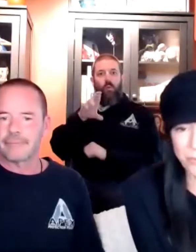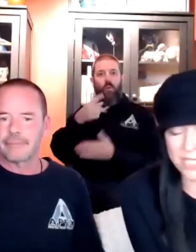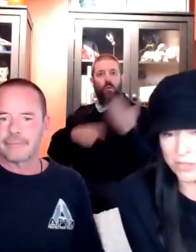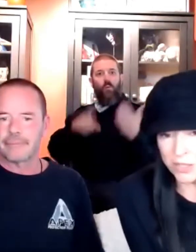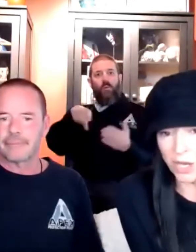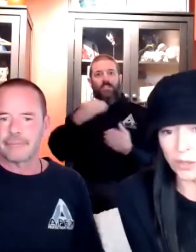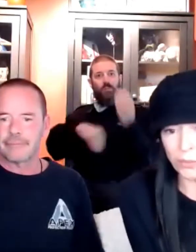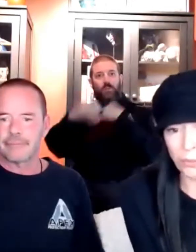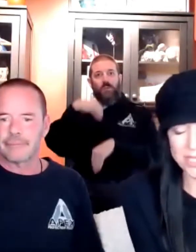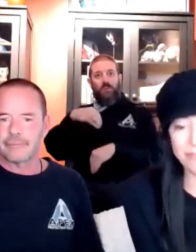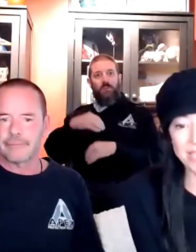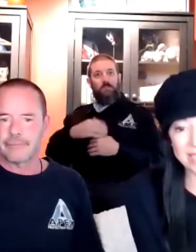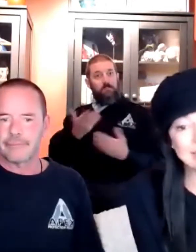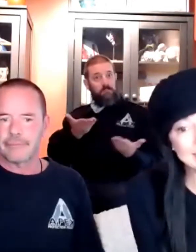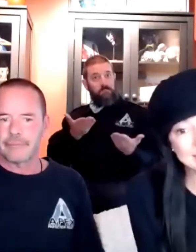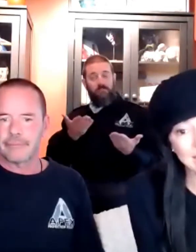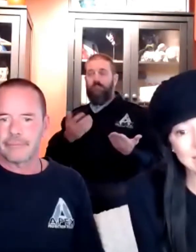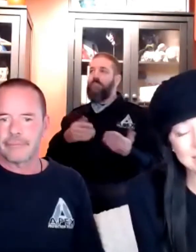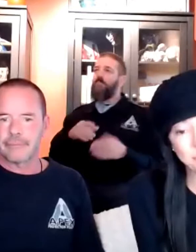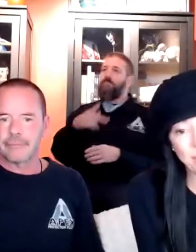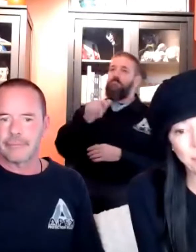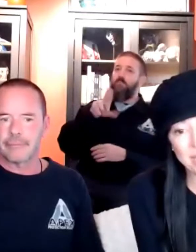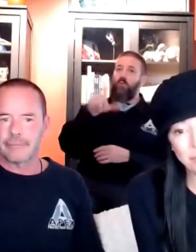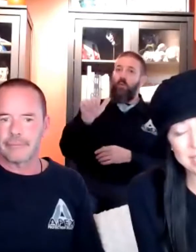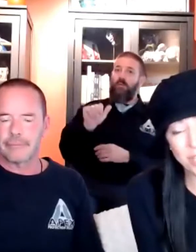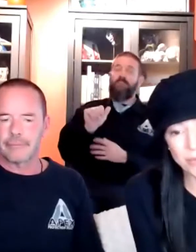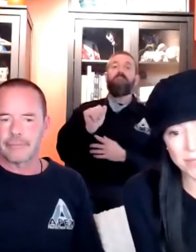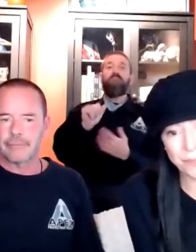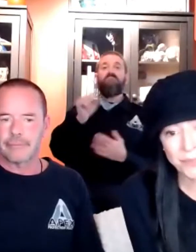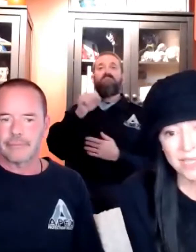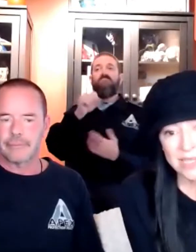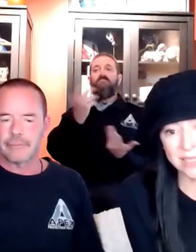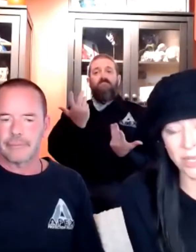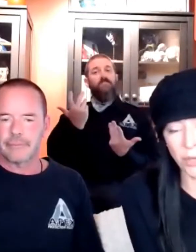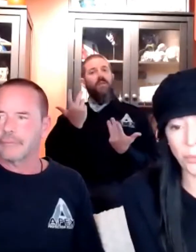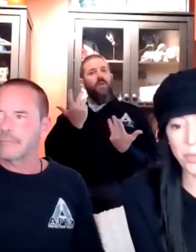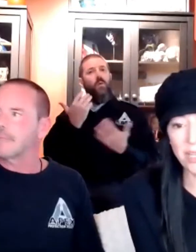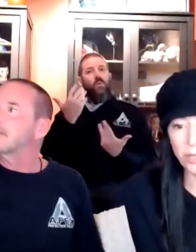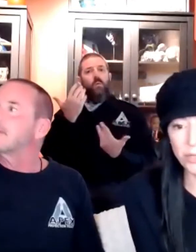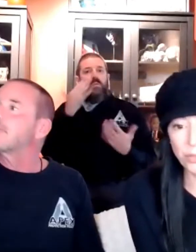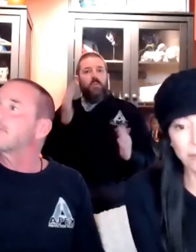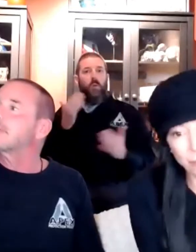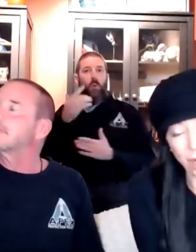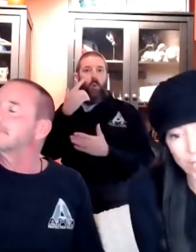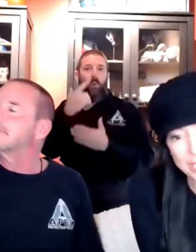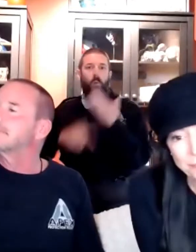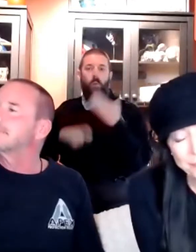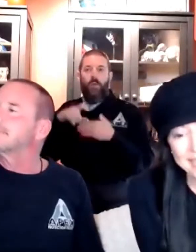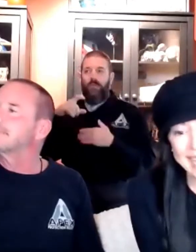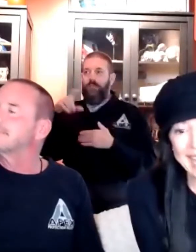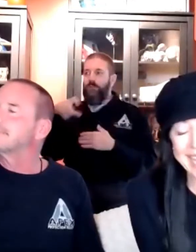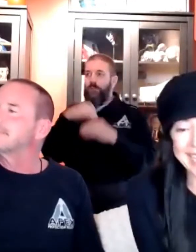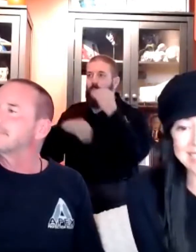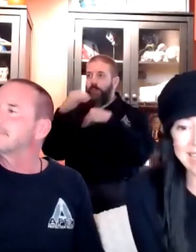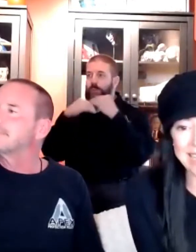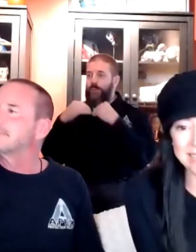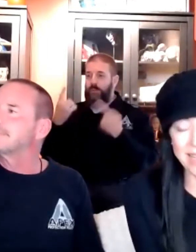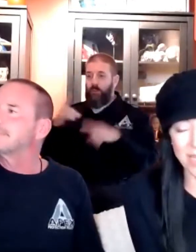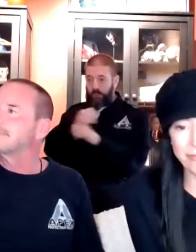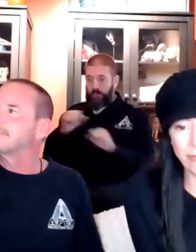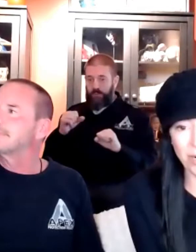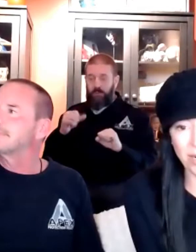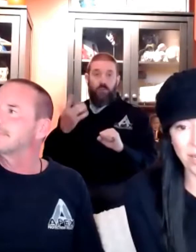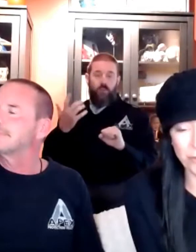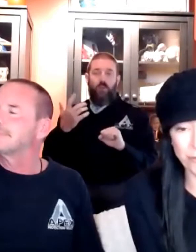obviously we didn't know what to feed these guys when we rescued them. So we called Wolf Park and asked